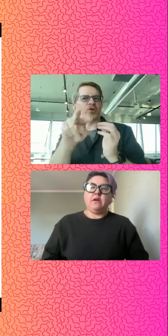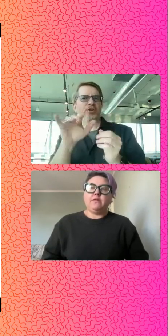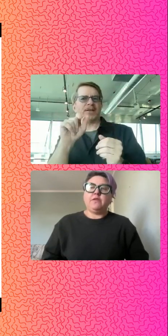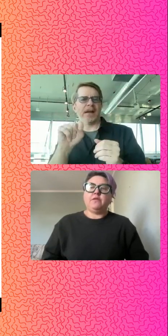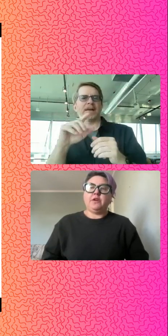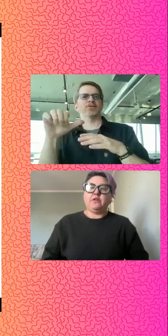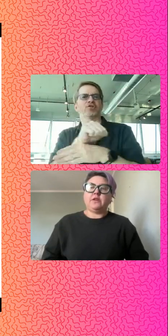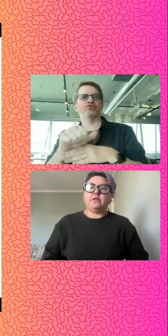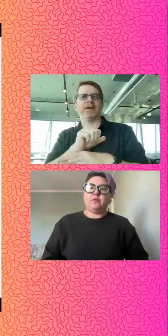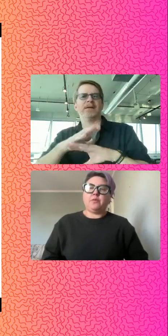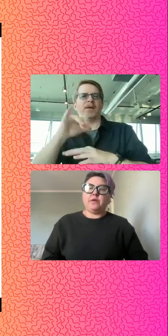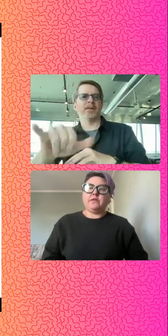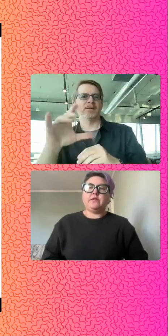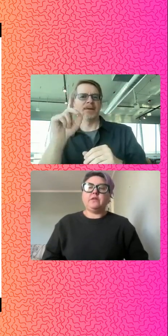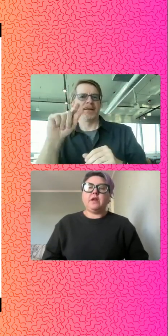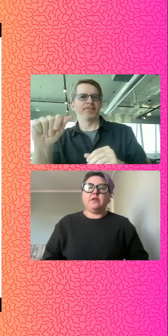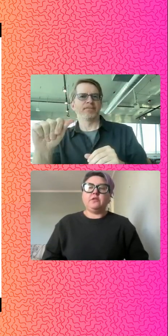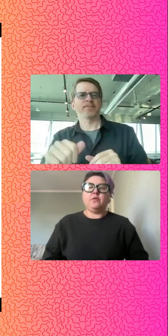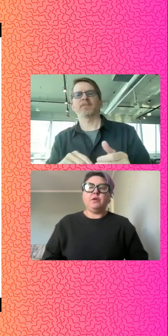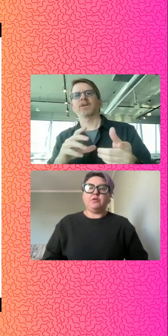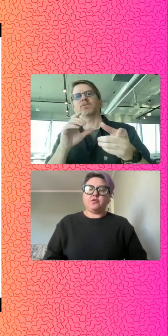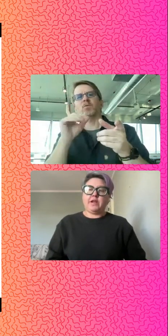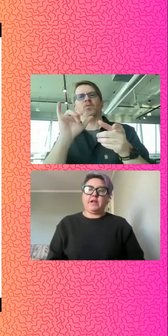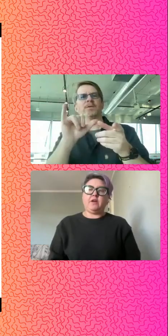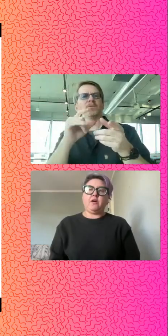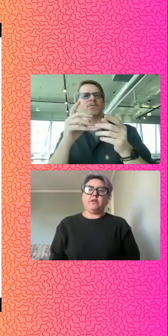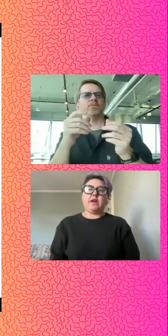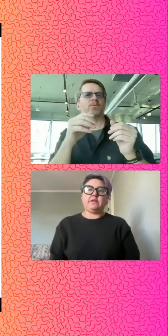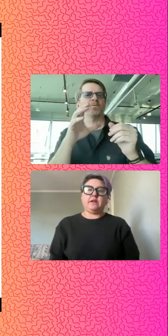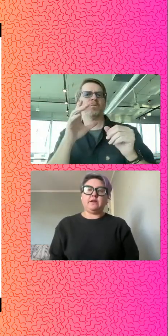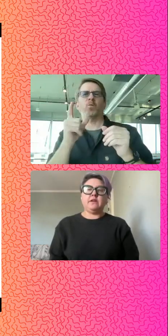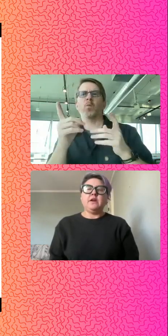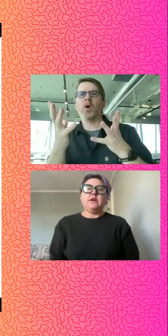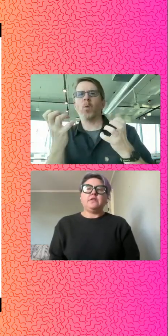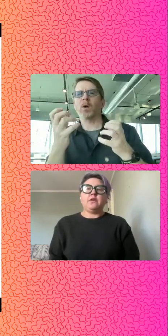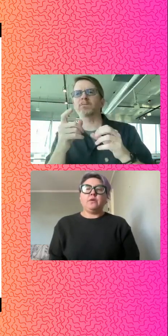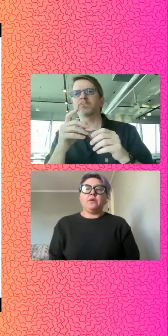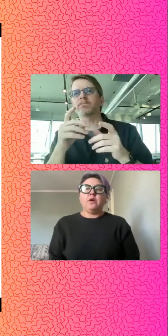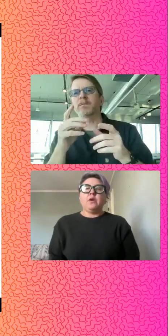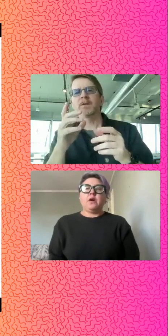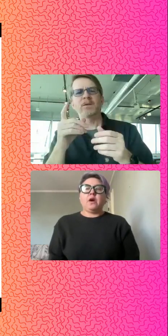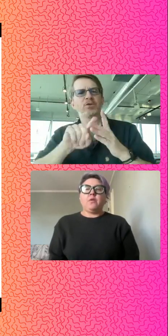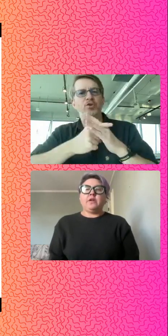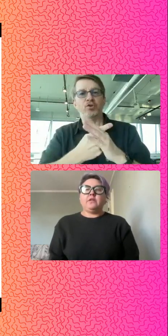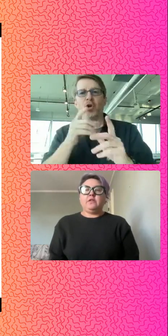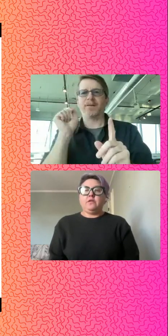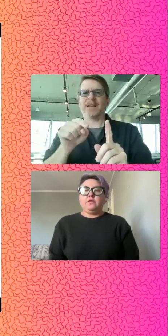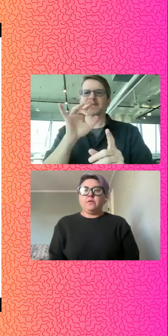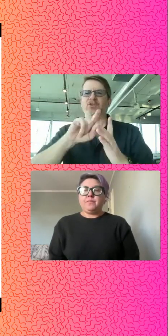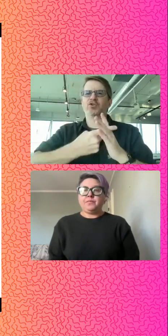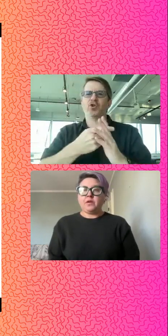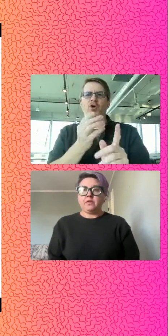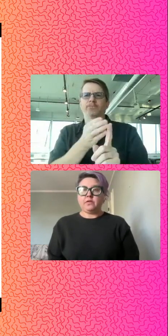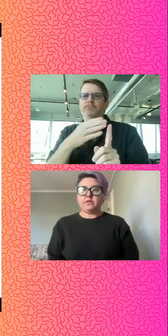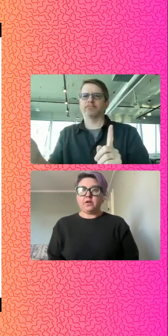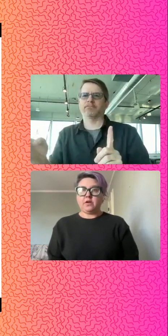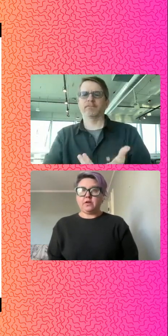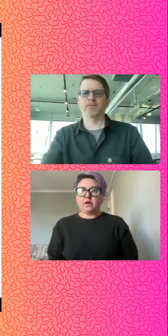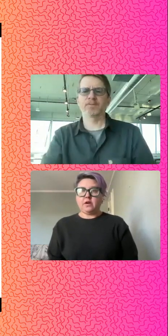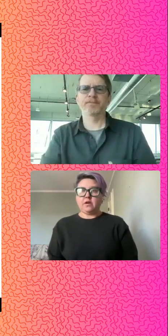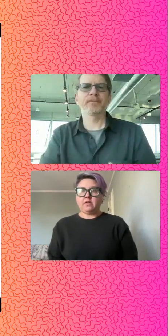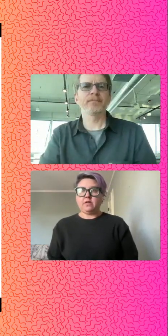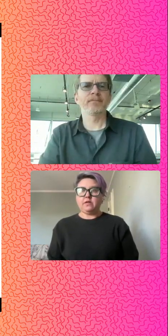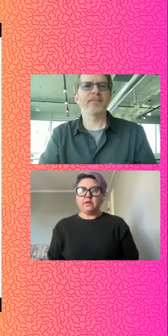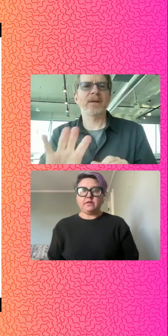lines of the fingers at different points. And we were training on that data. So I wanted to